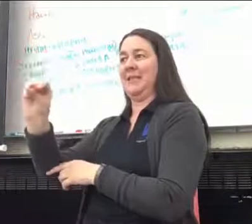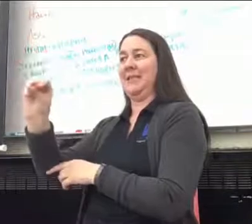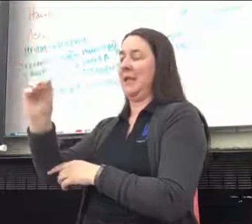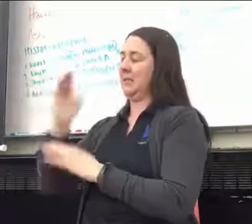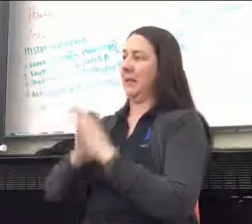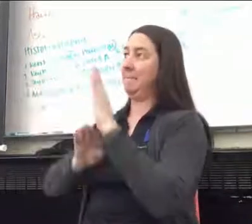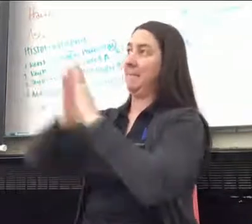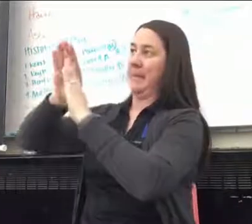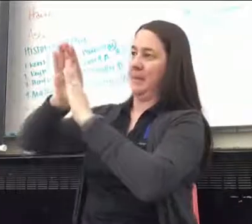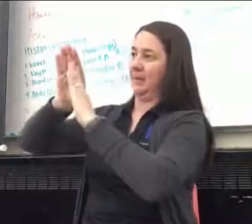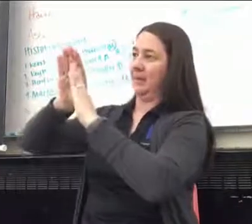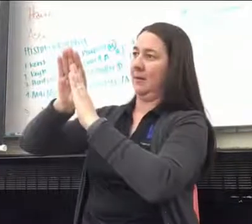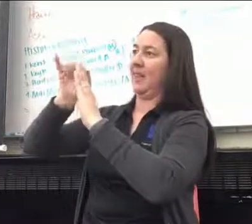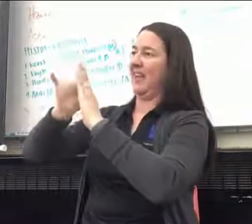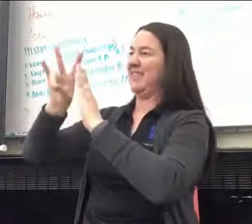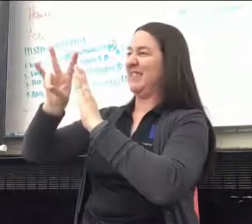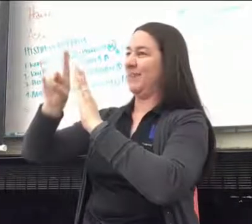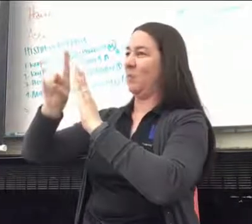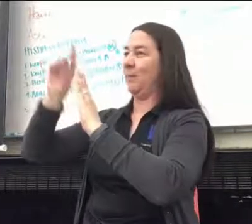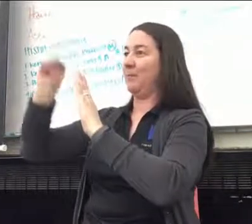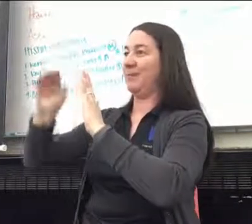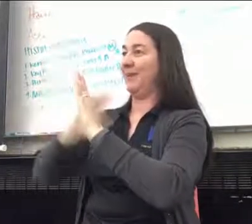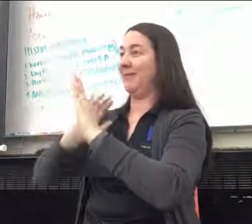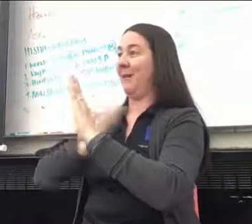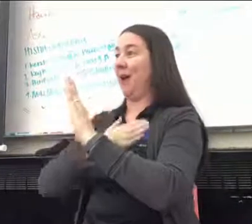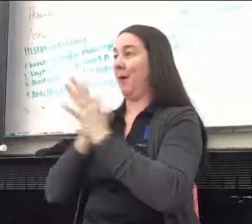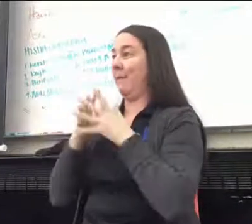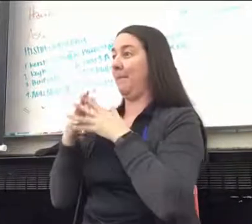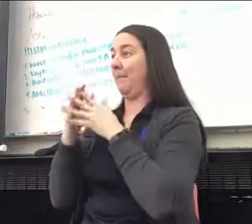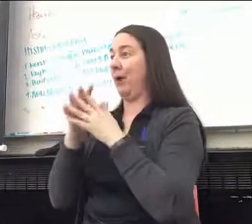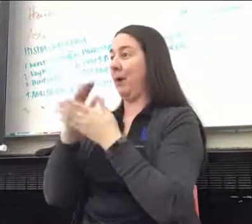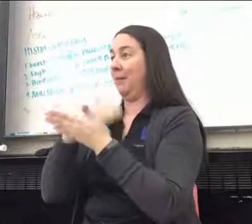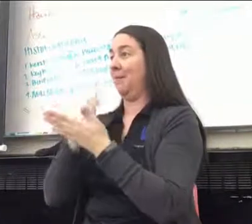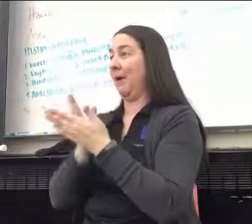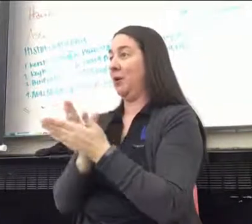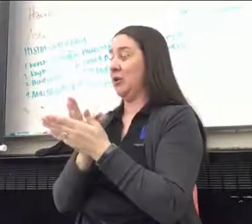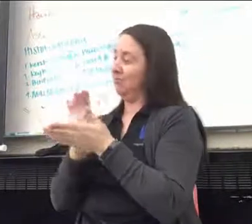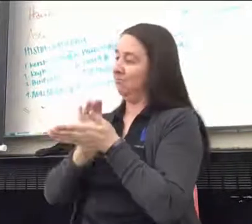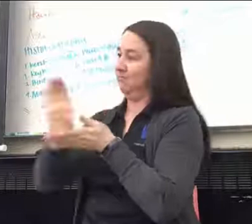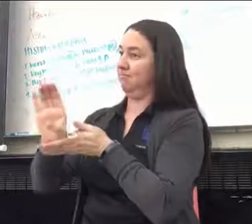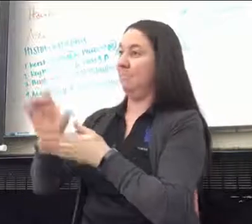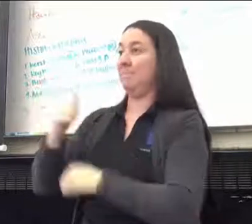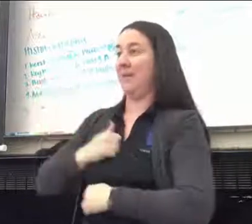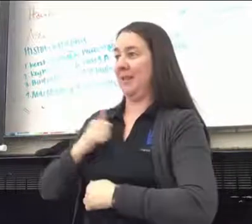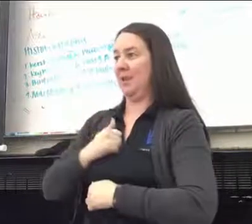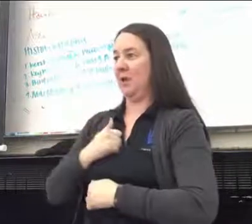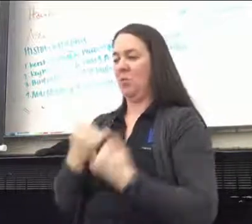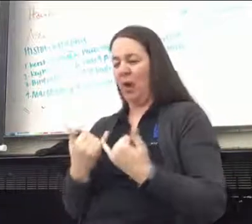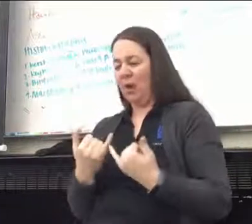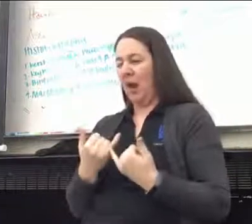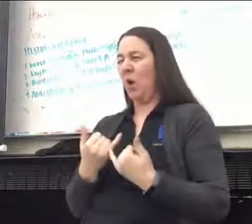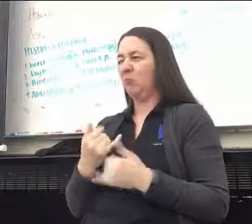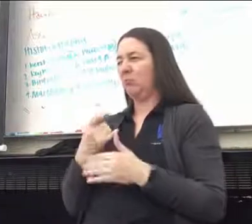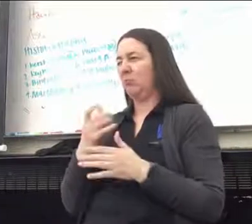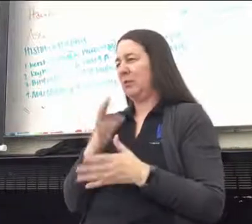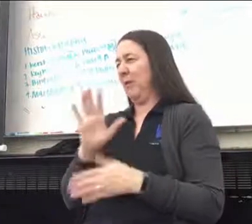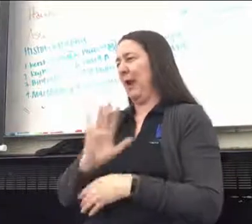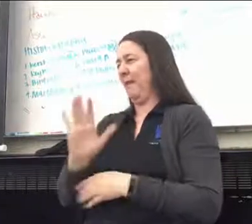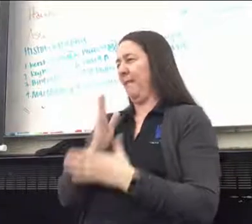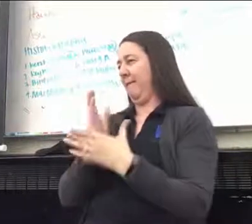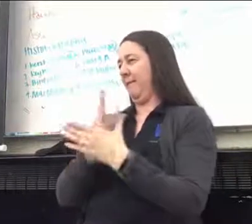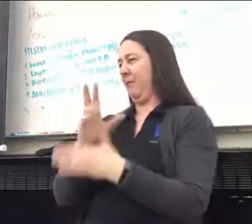spending almost 71% of our American budget on military spending. Right now we spend about 35 to 40%.